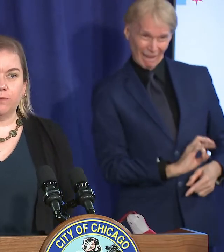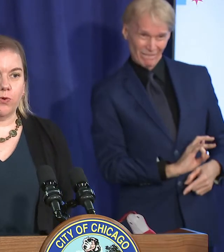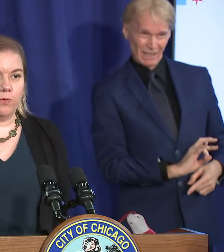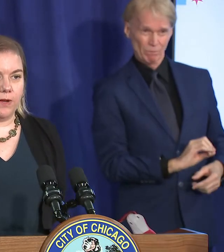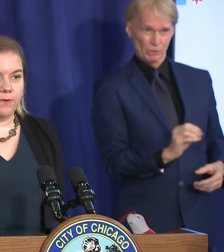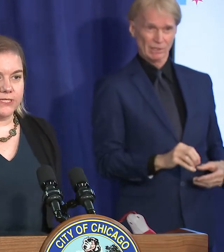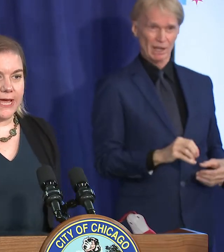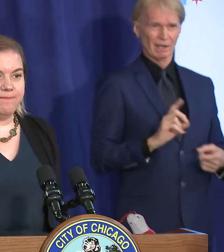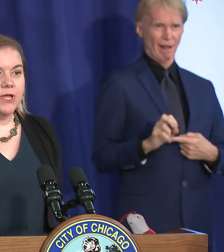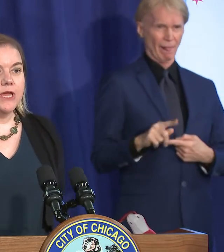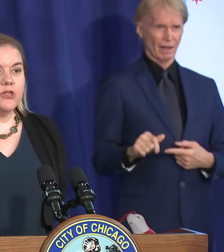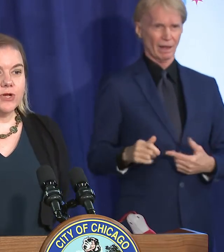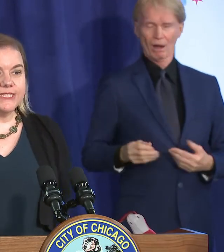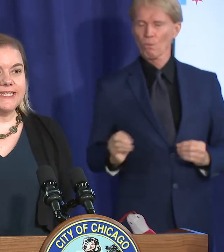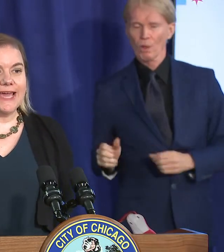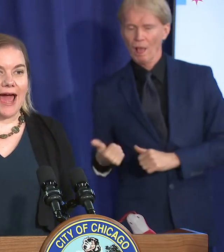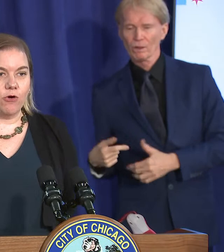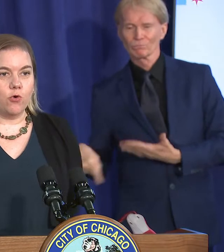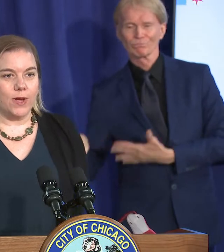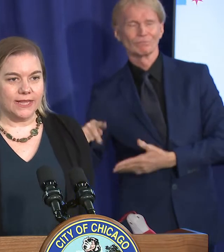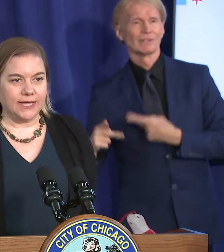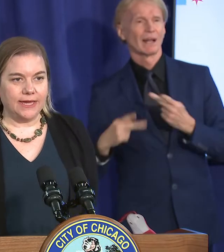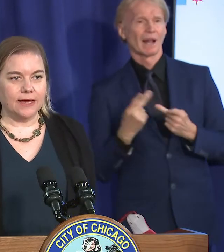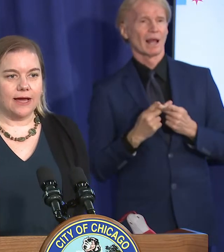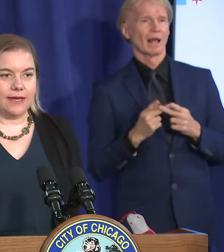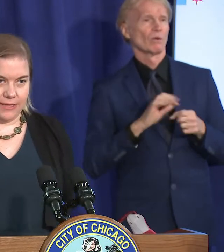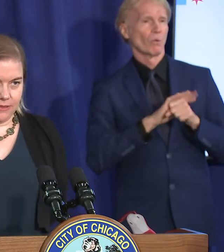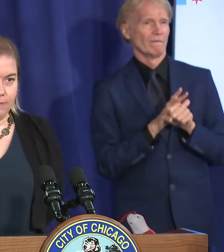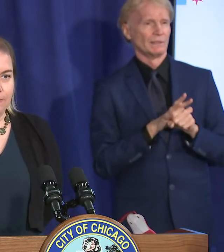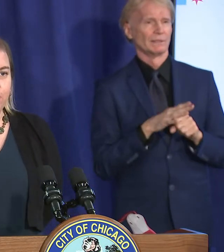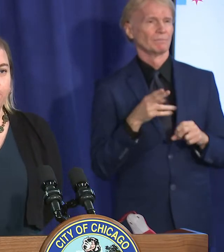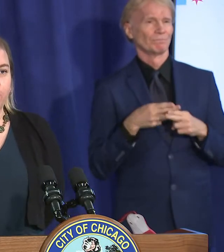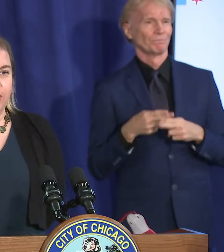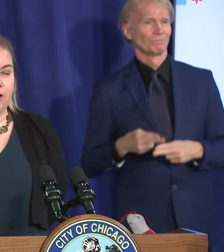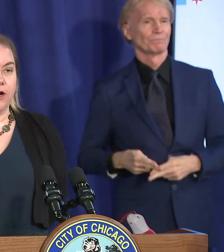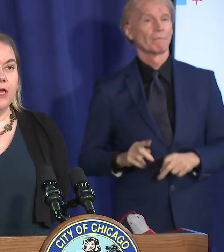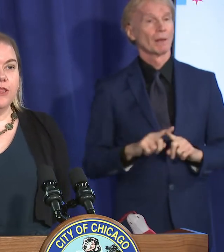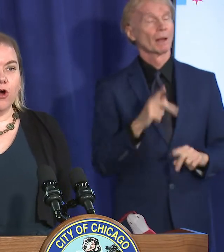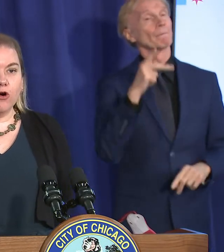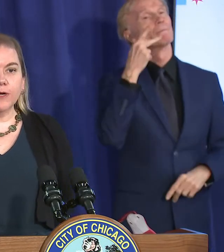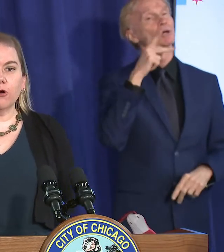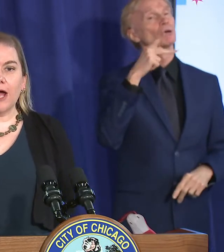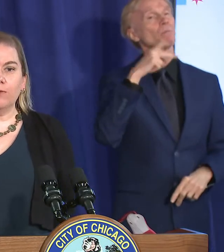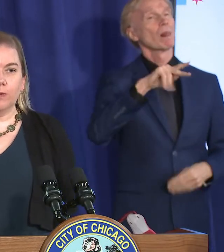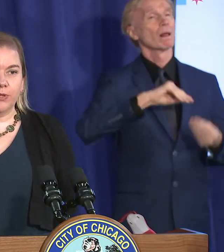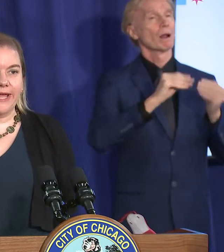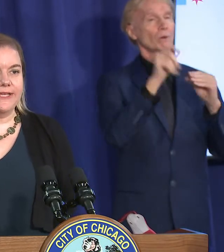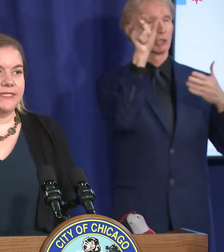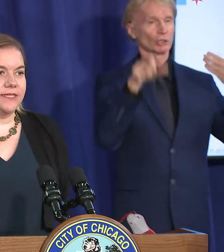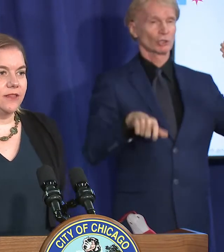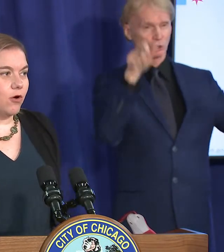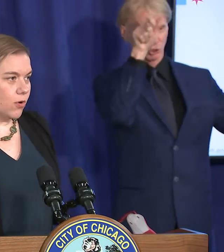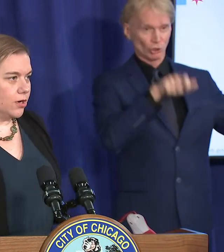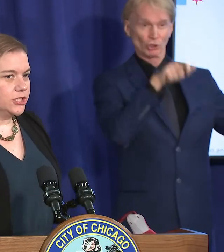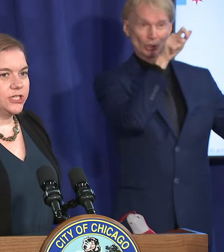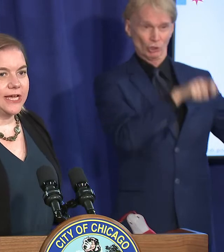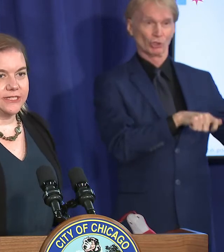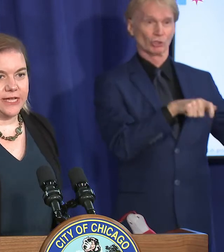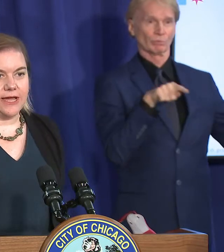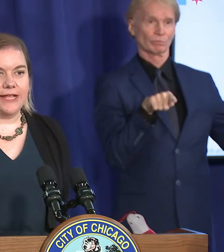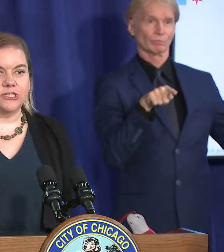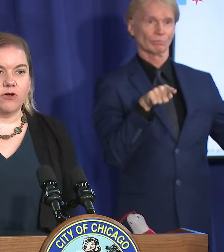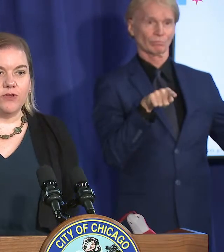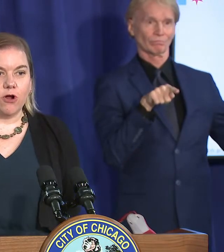even reaching 0.1%. You can see how quickly, in purple here, the Omicron replaced the